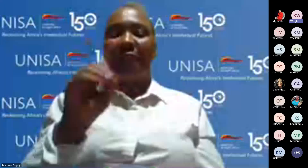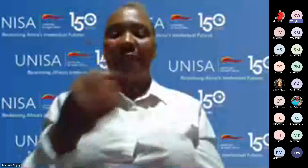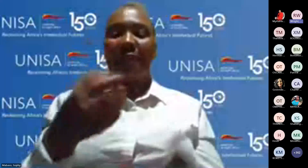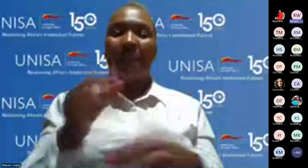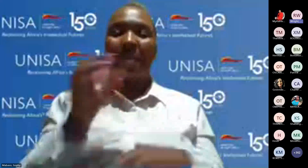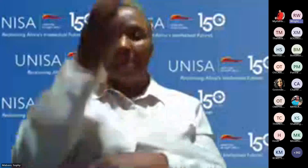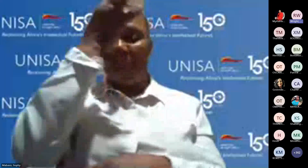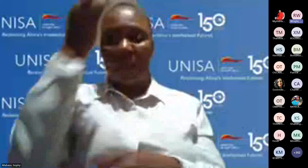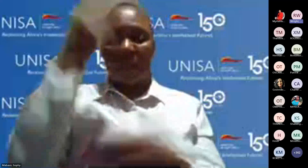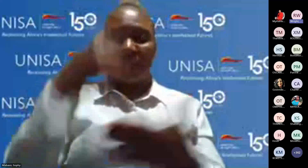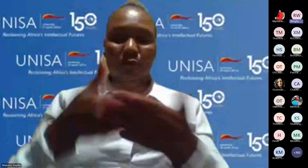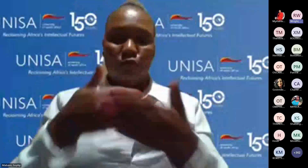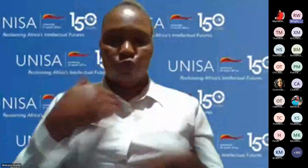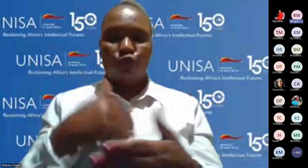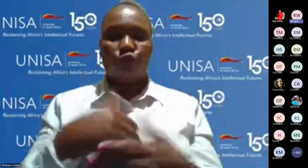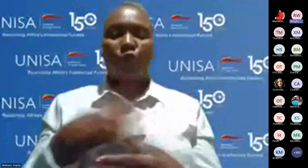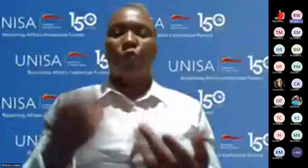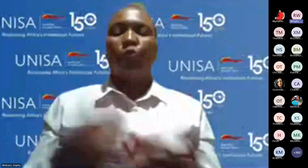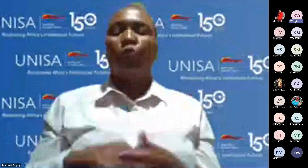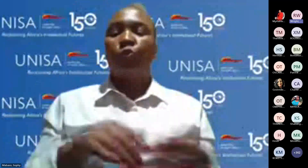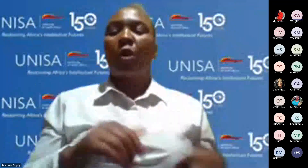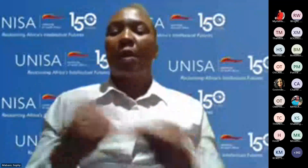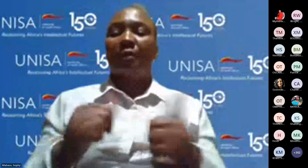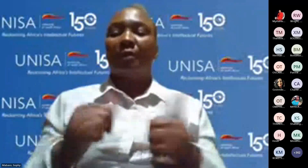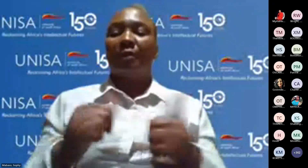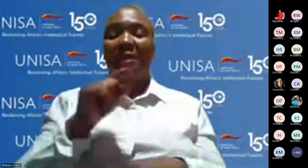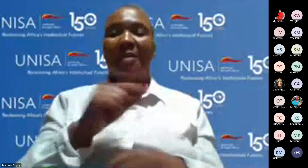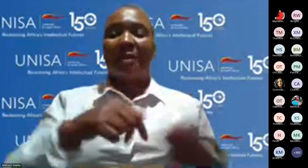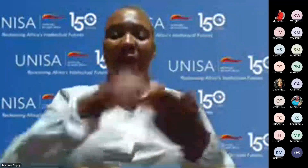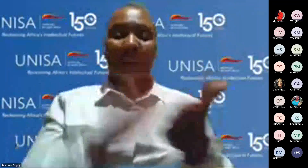start to activate that app as soon as possible.